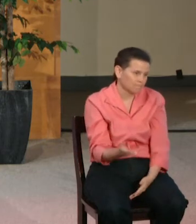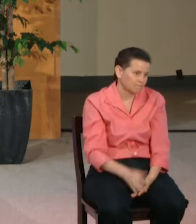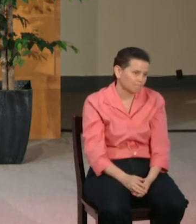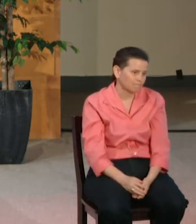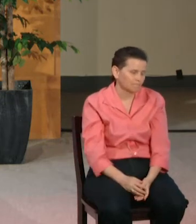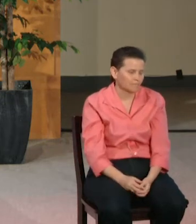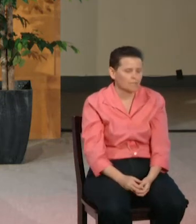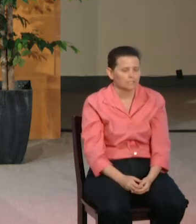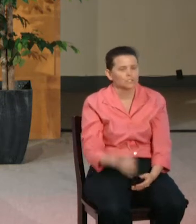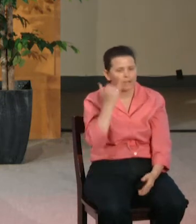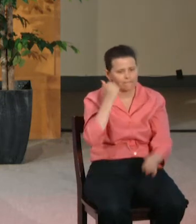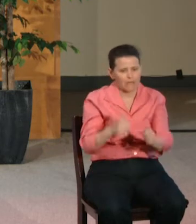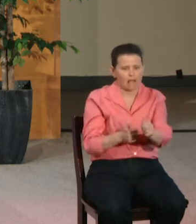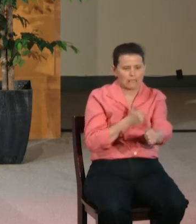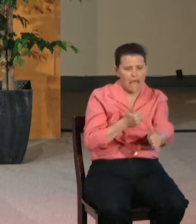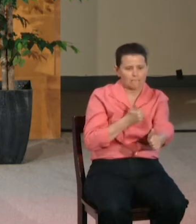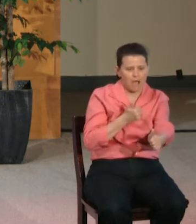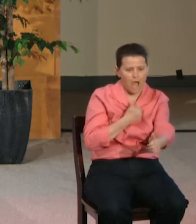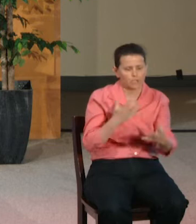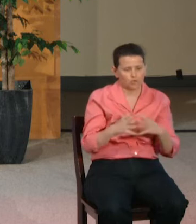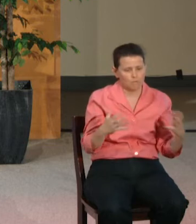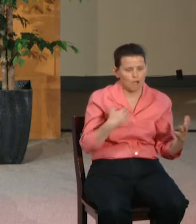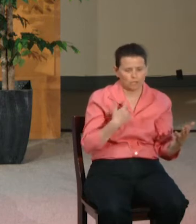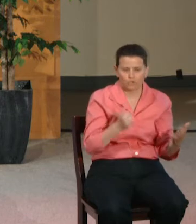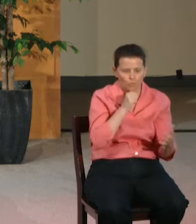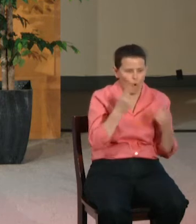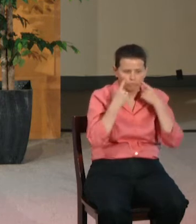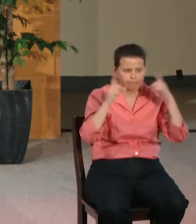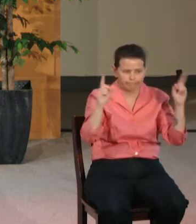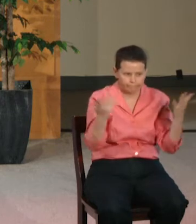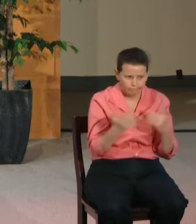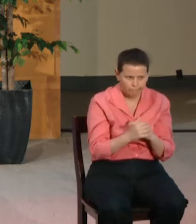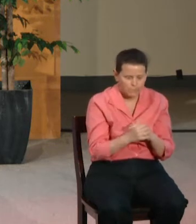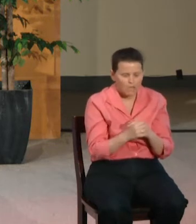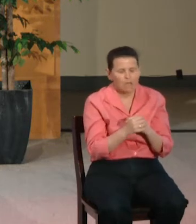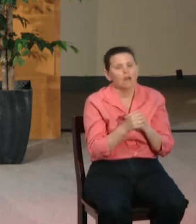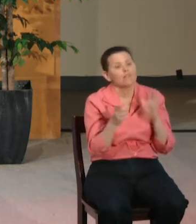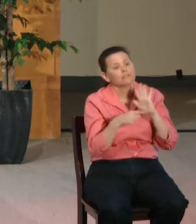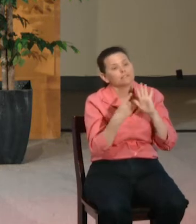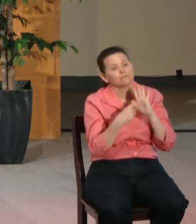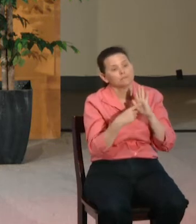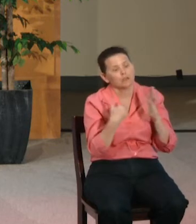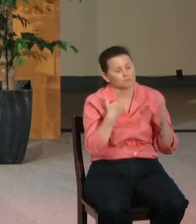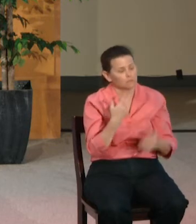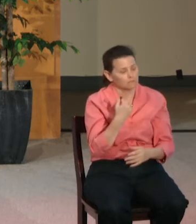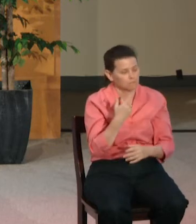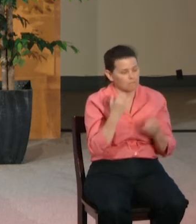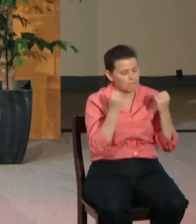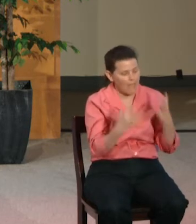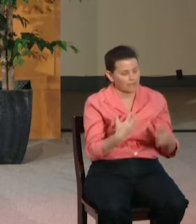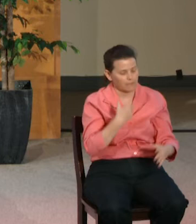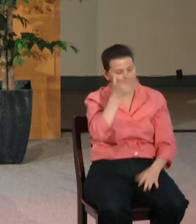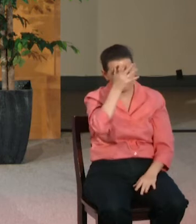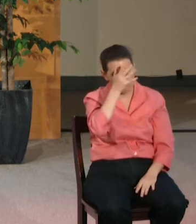ground. They also reminded me that many, many of the fathers on the way back after they protected the egg and they're on the way